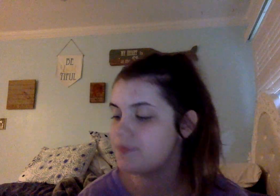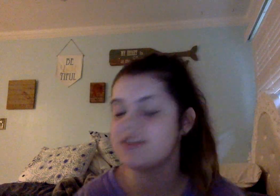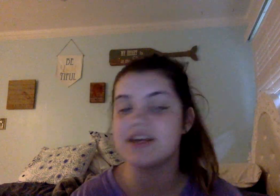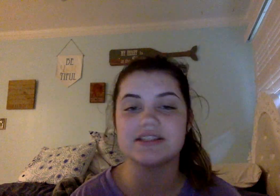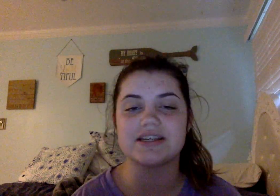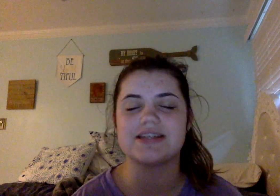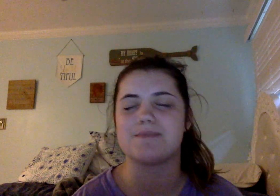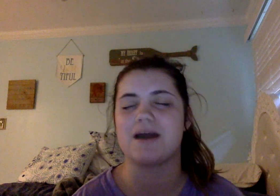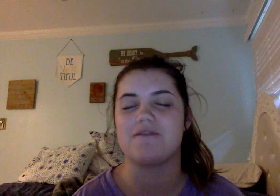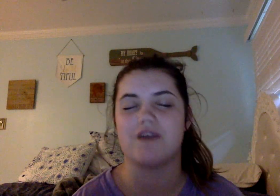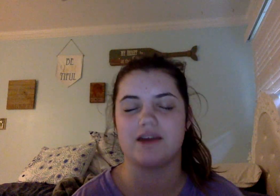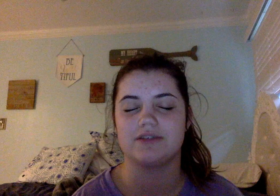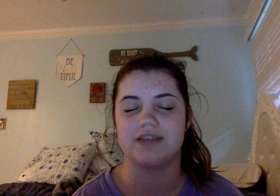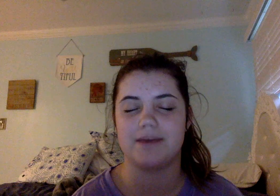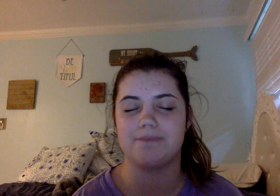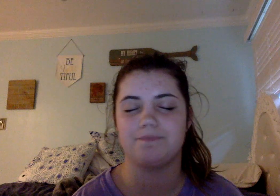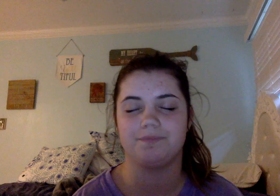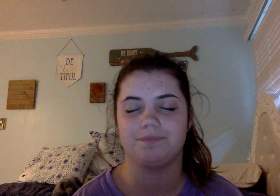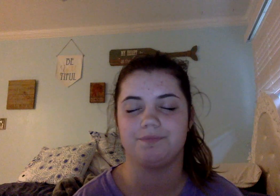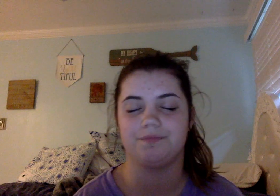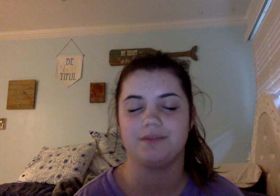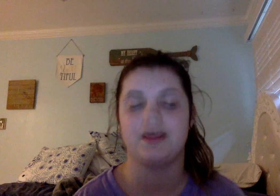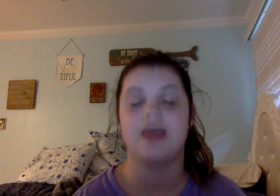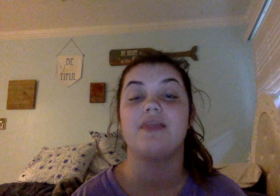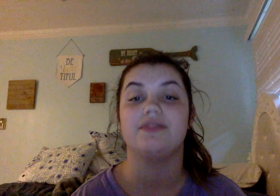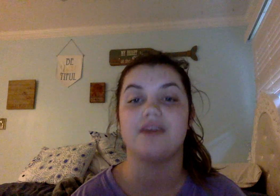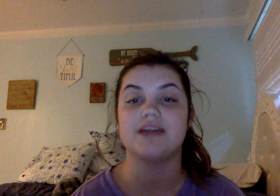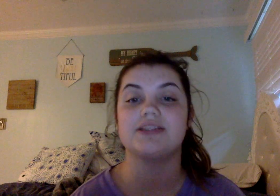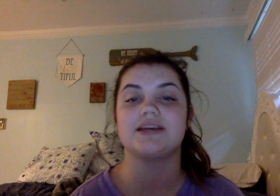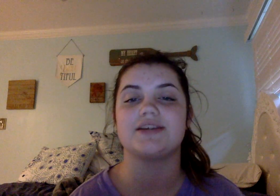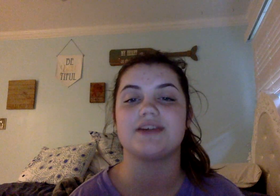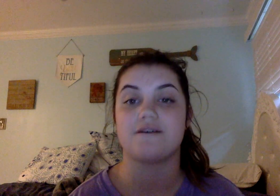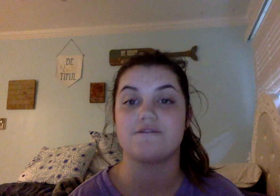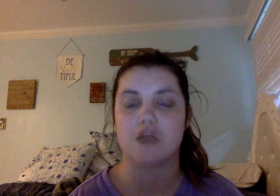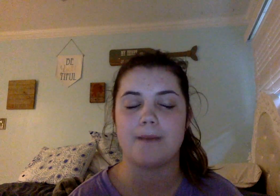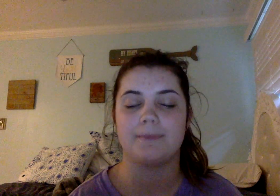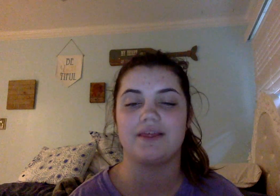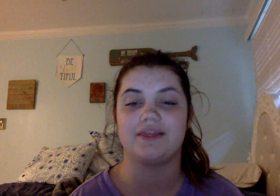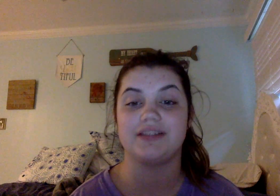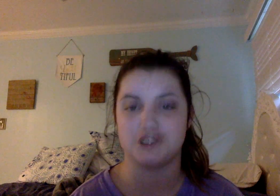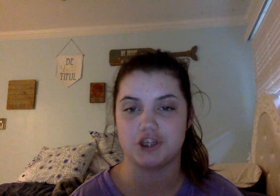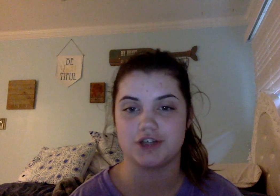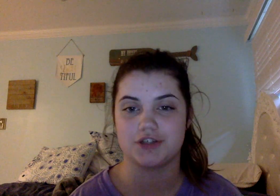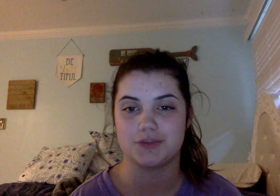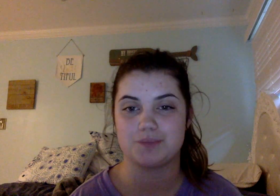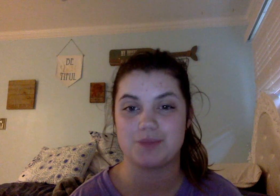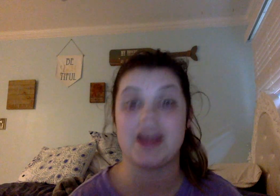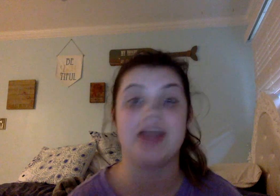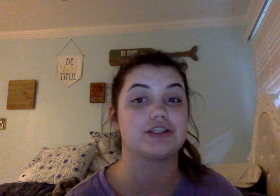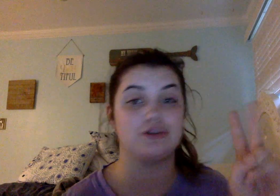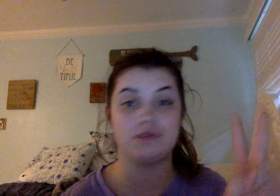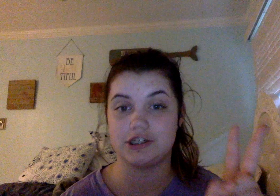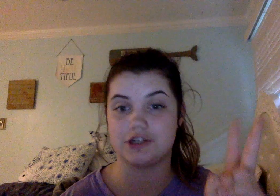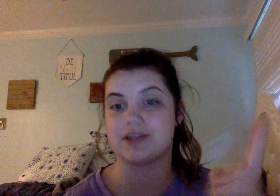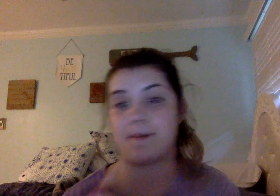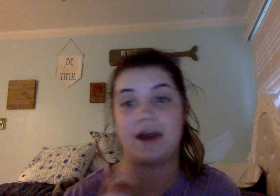This is my final tip. This is from the teachers. I asked 2 teachers, a math